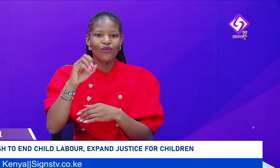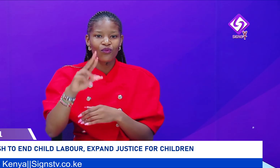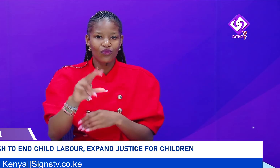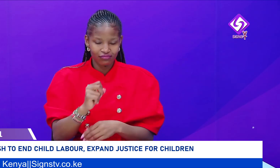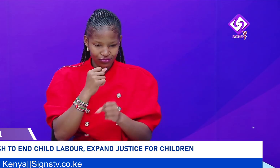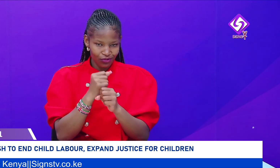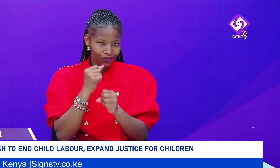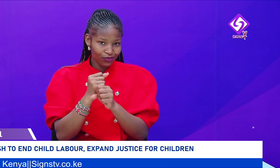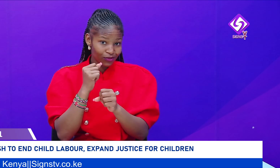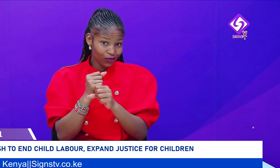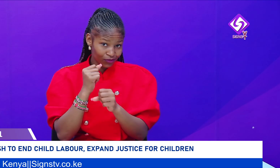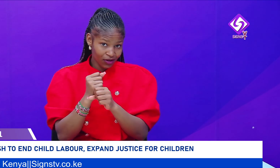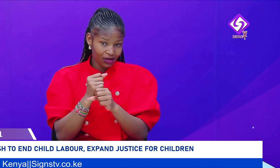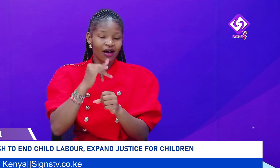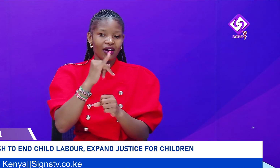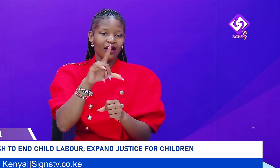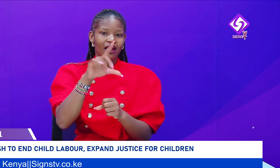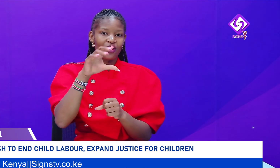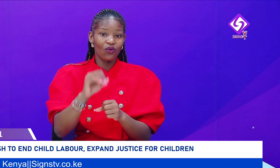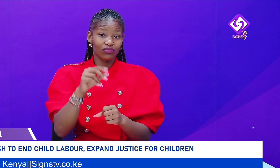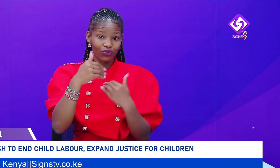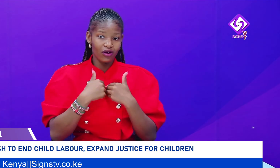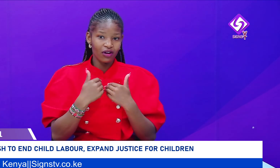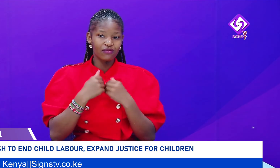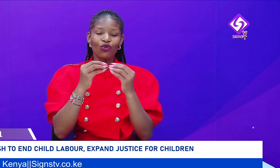exploitative and hazardous work.